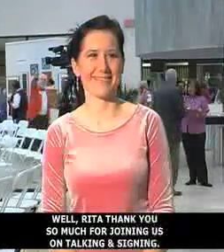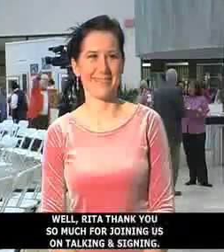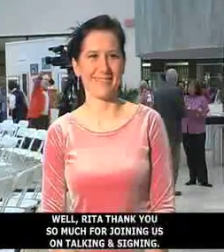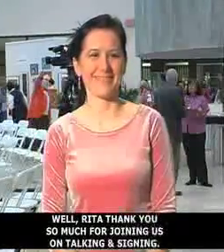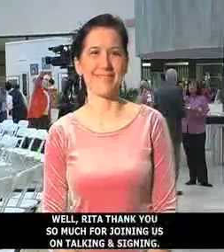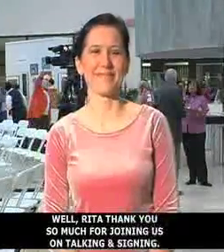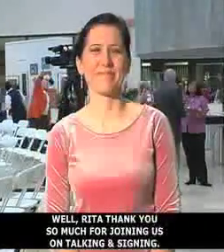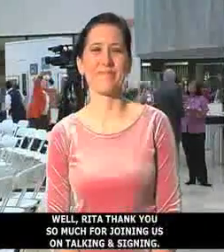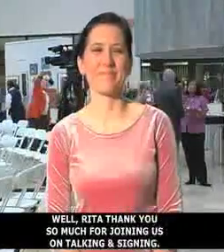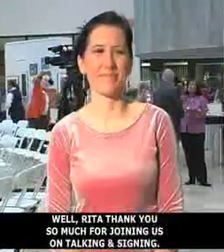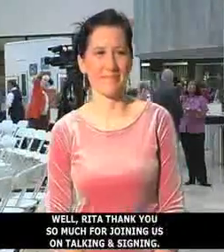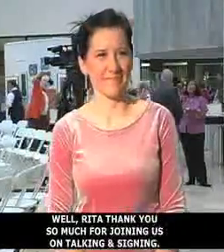and Signing.